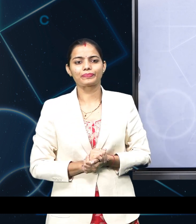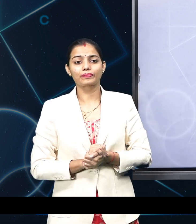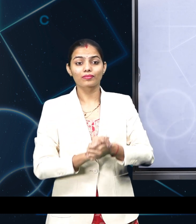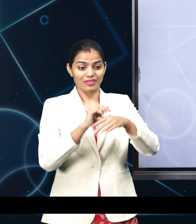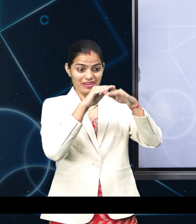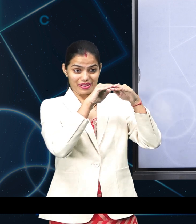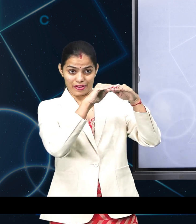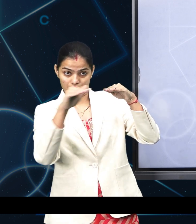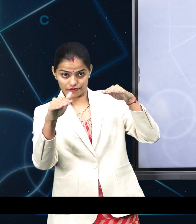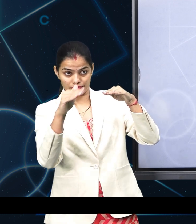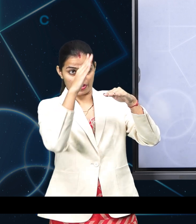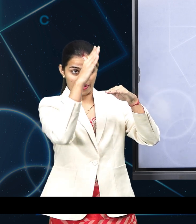reflex angle.